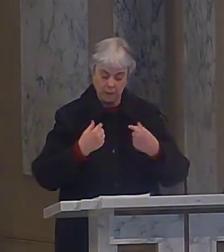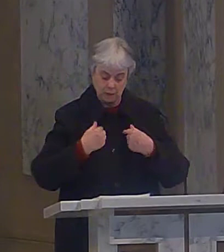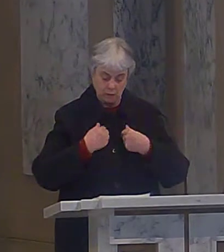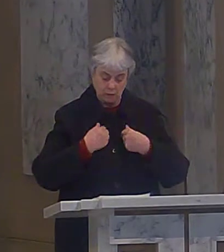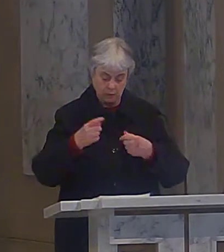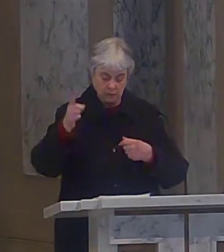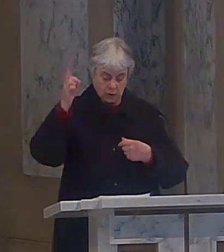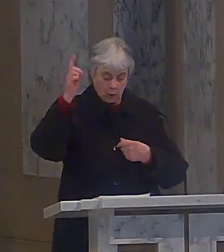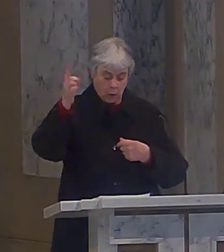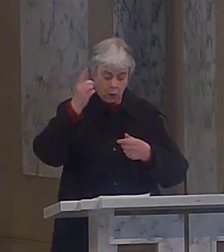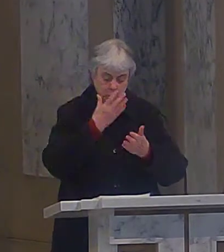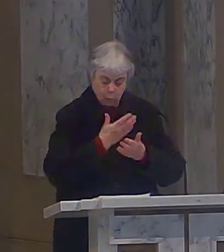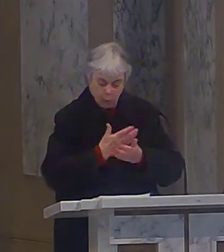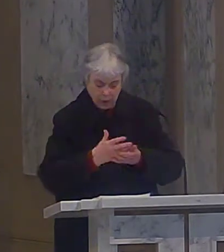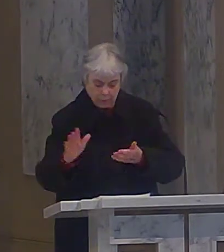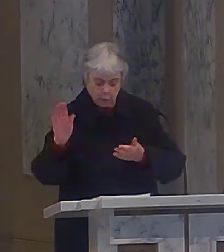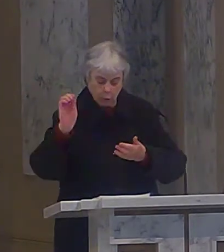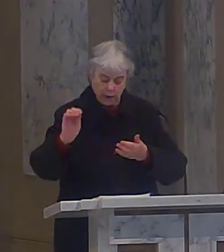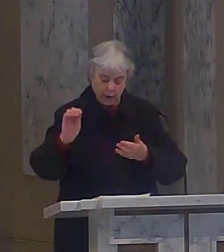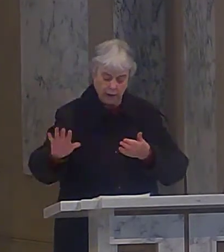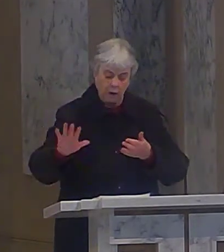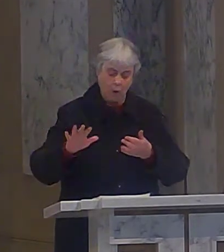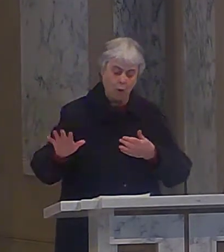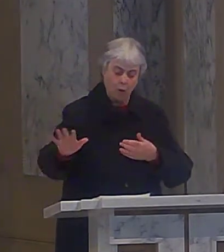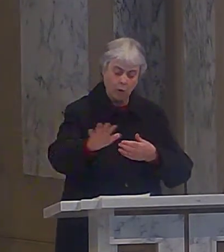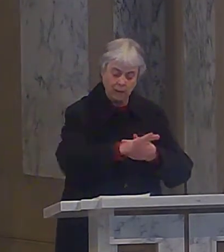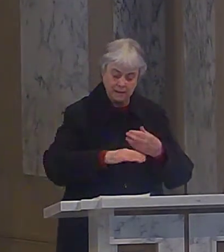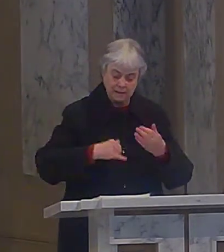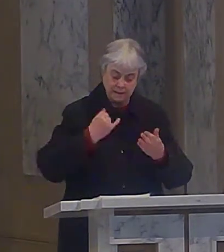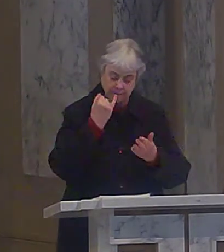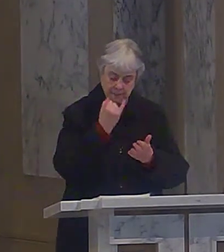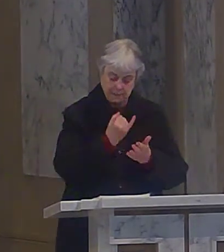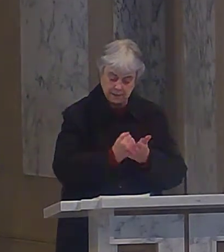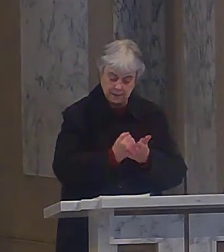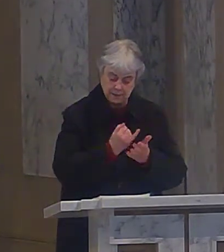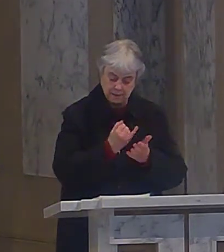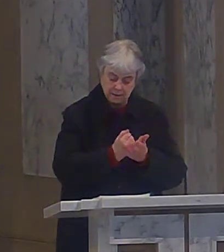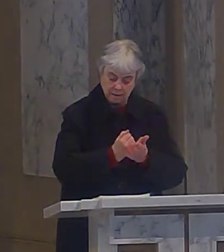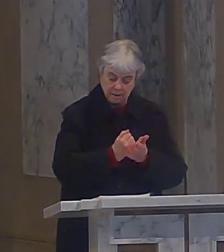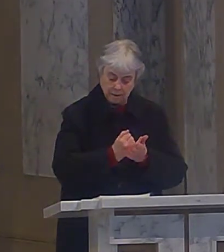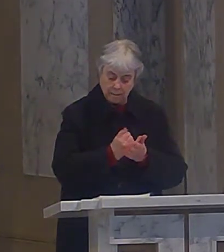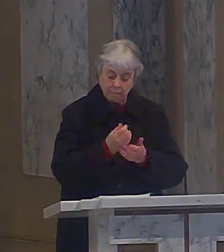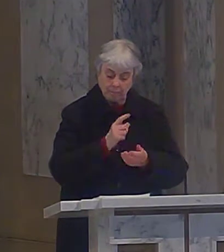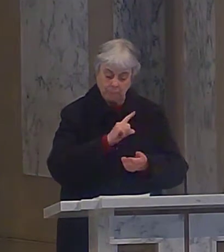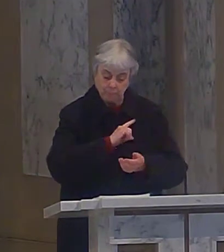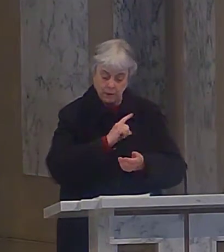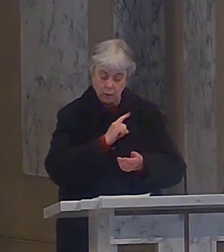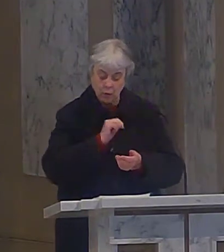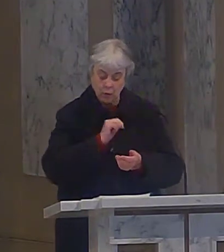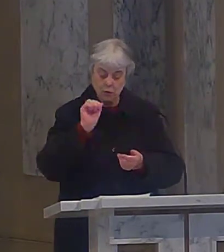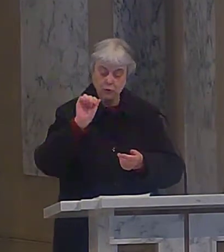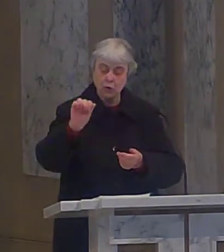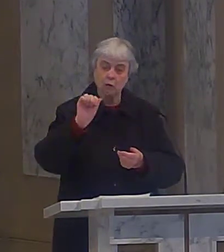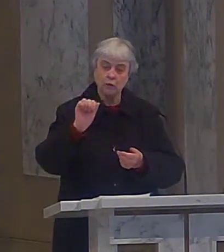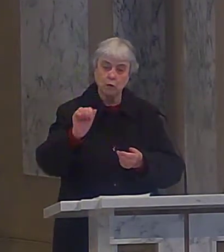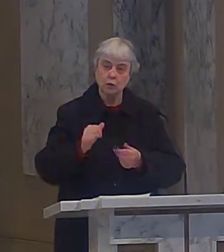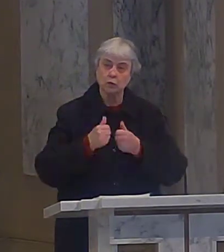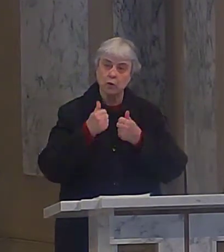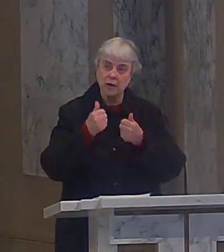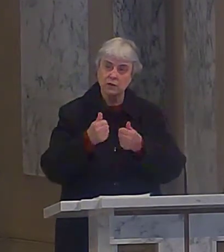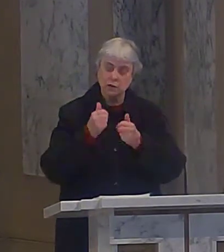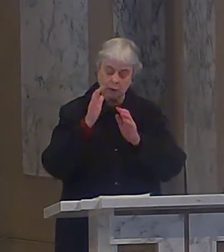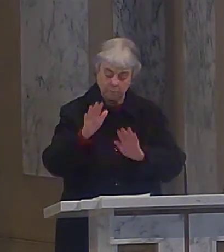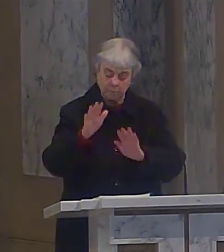me god and wipe away all my sins because of your